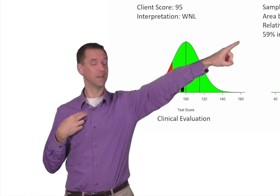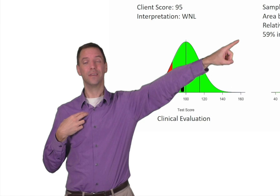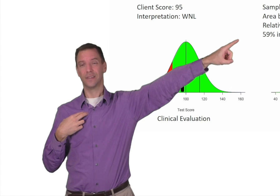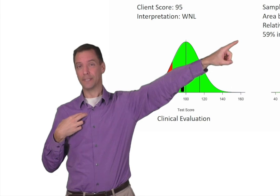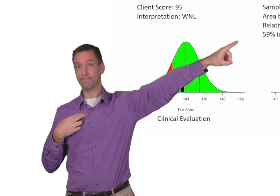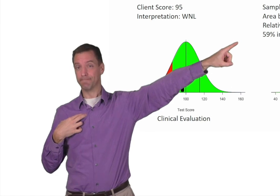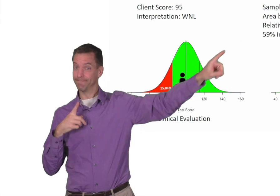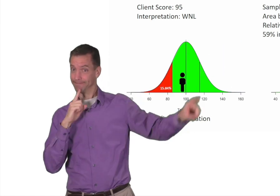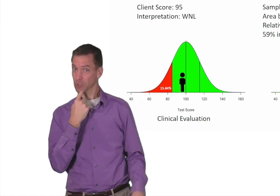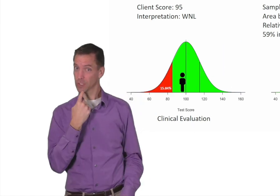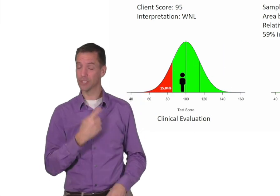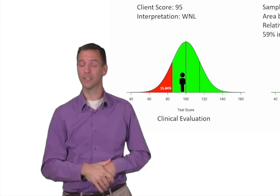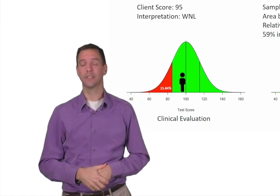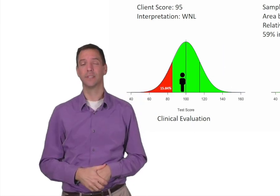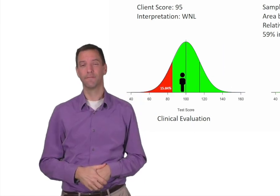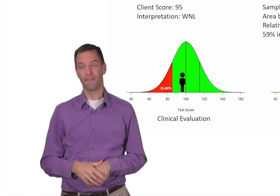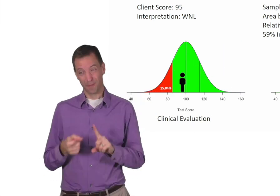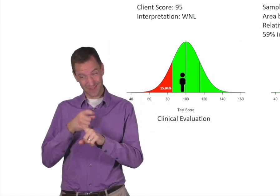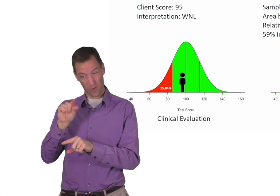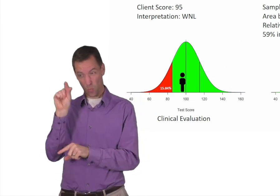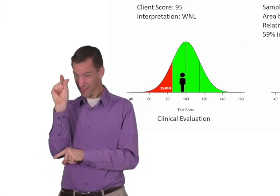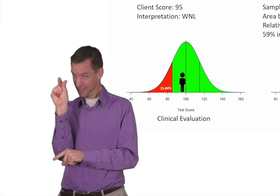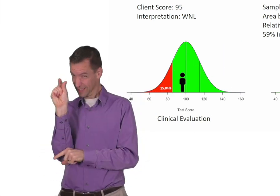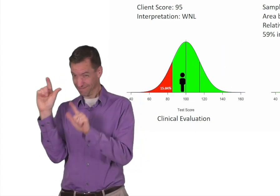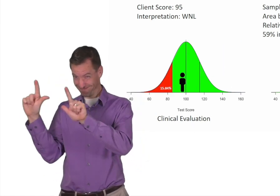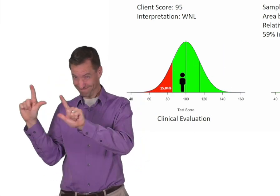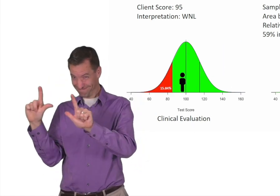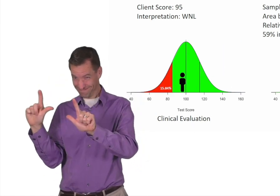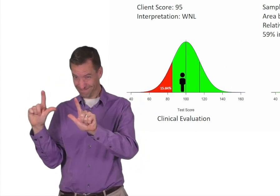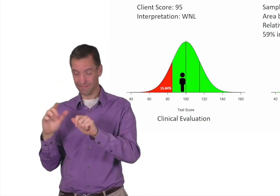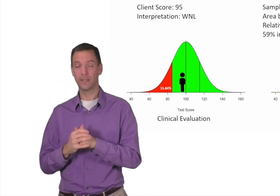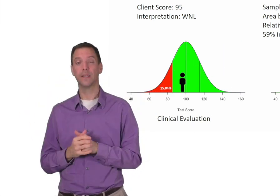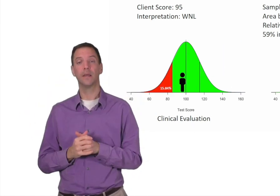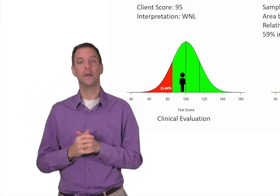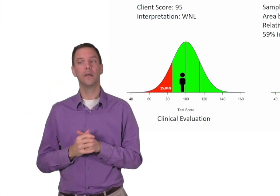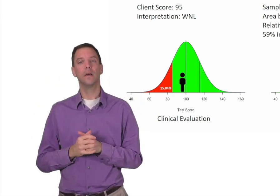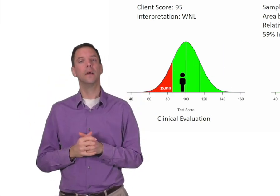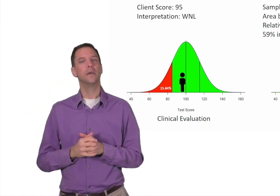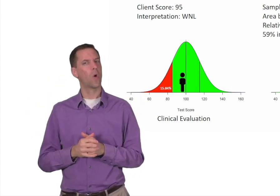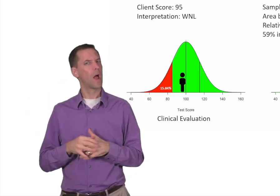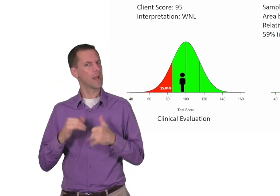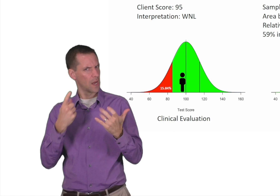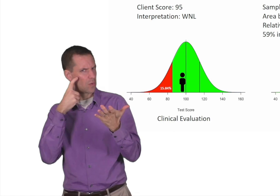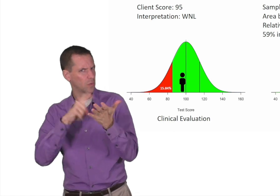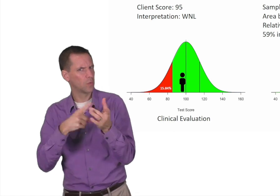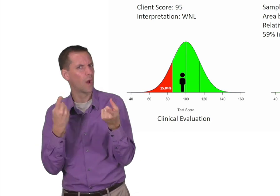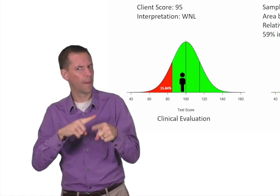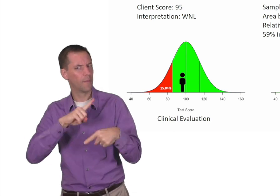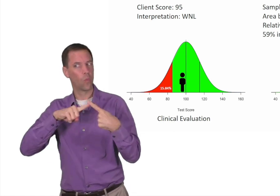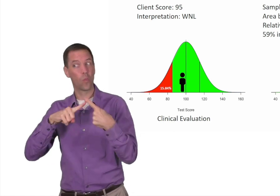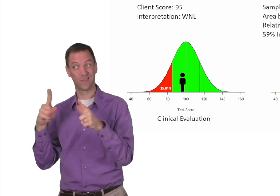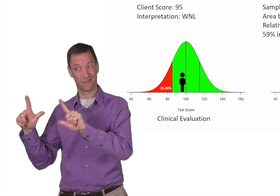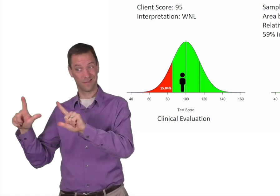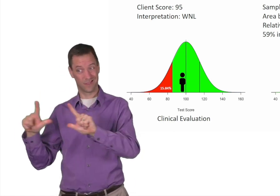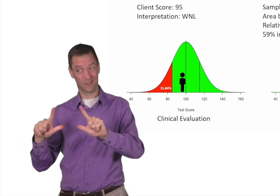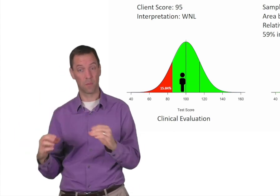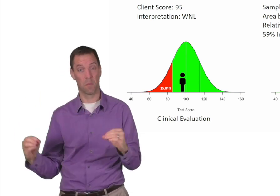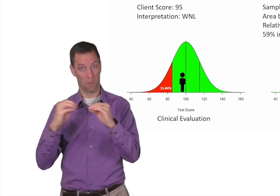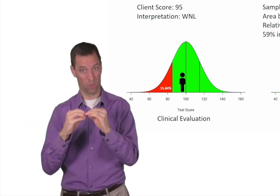there. That's a 59% increase in risk for just a very small shift downward. So now look